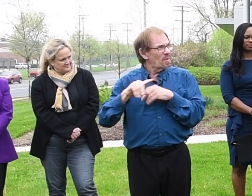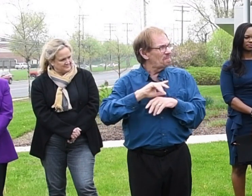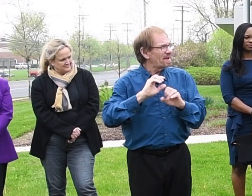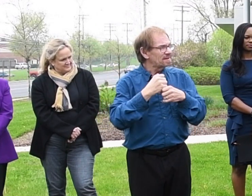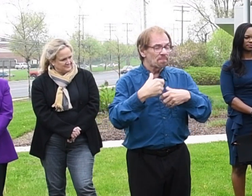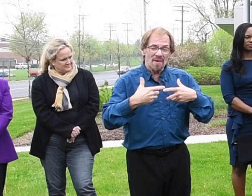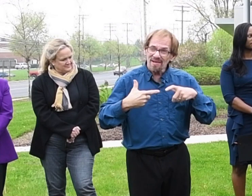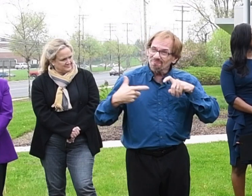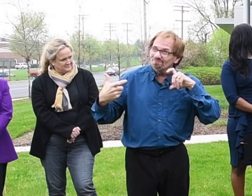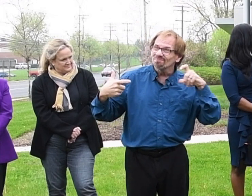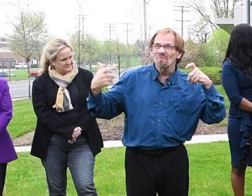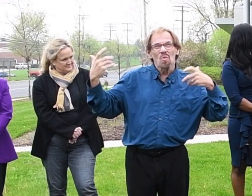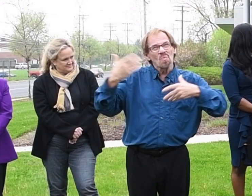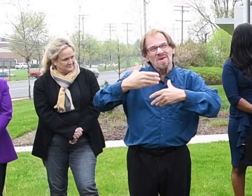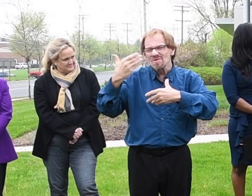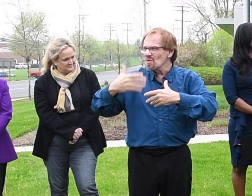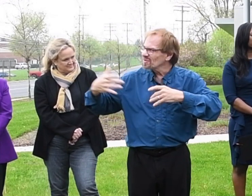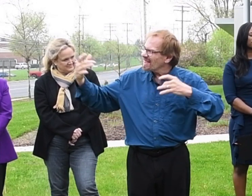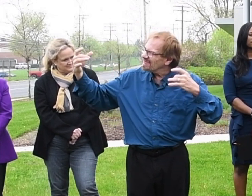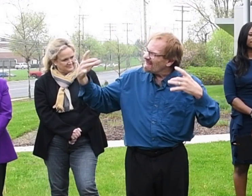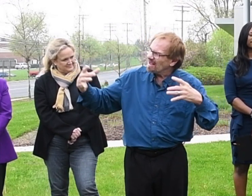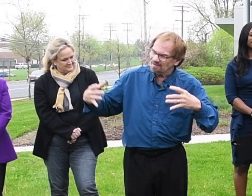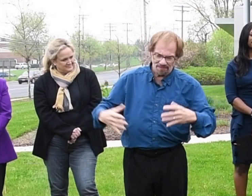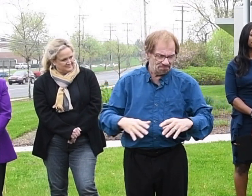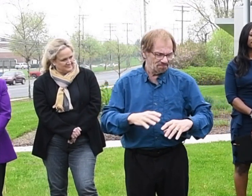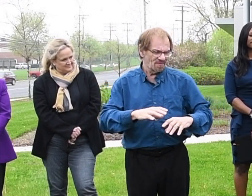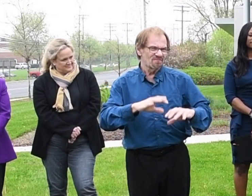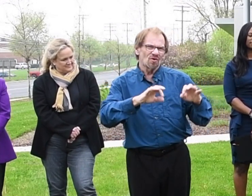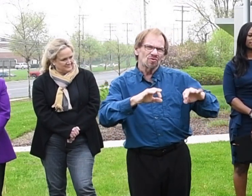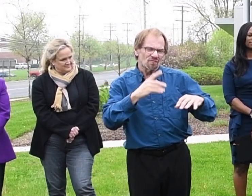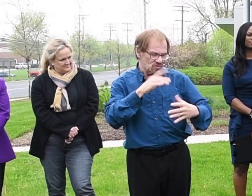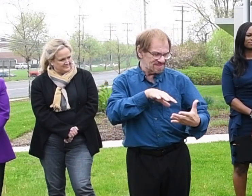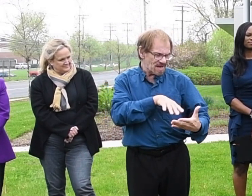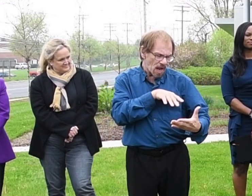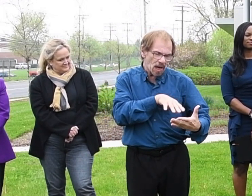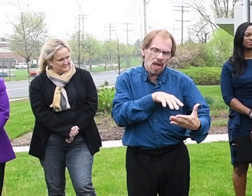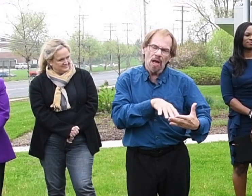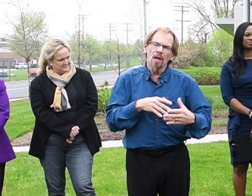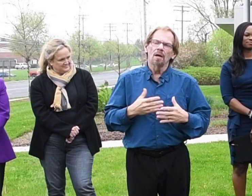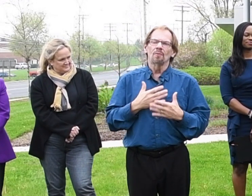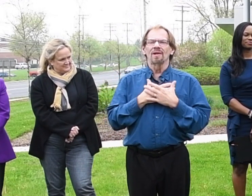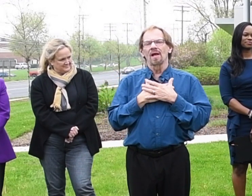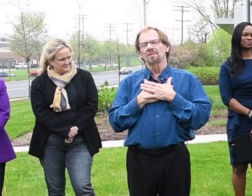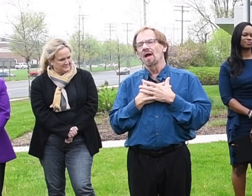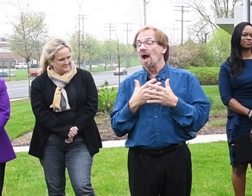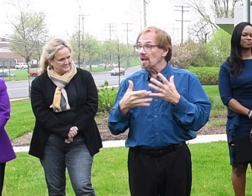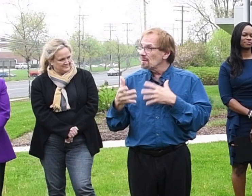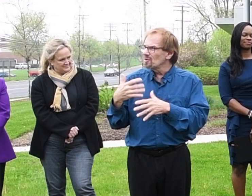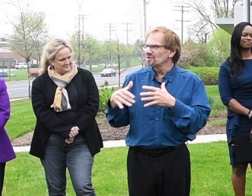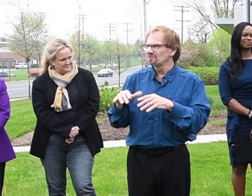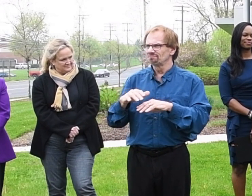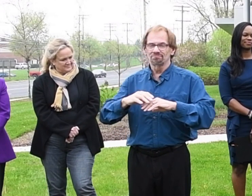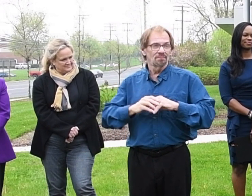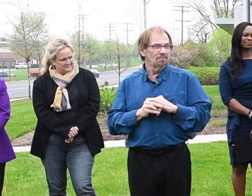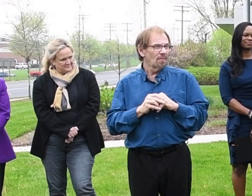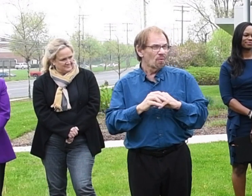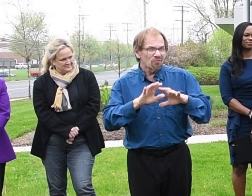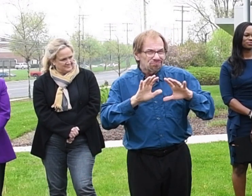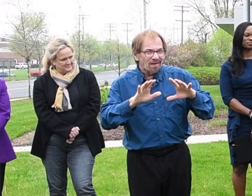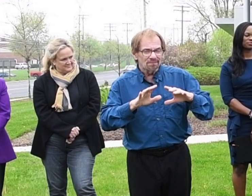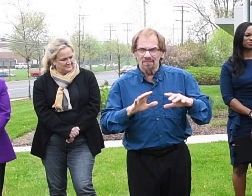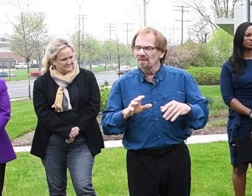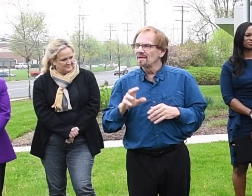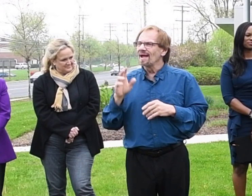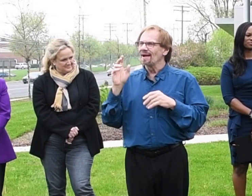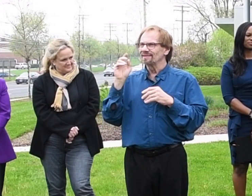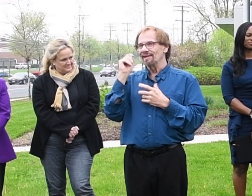windows and light, furnishings for study and relaxation and collaboration and other items that now attract